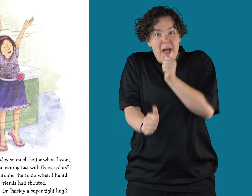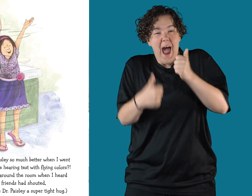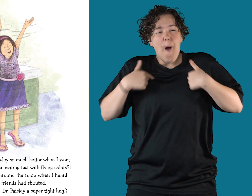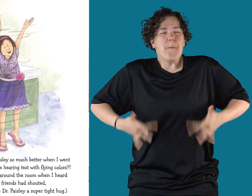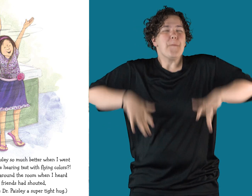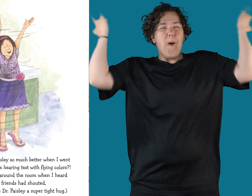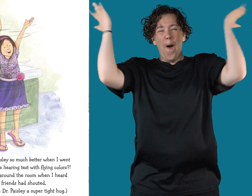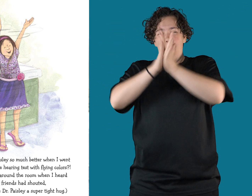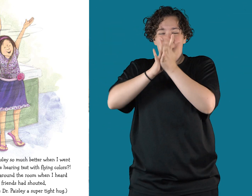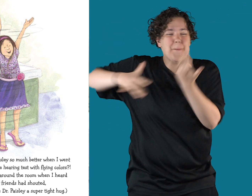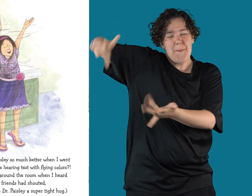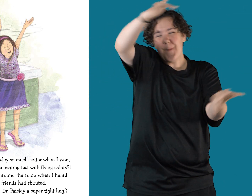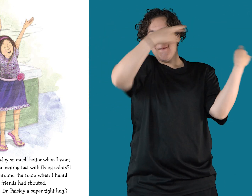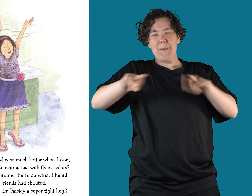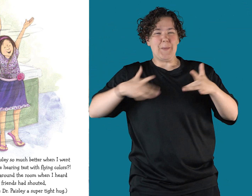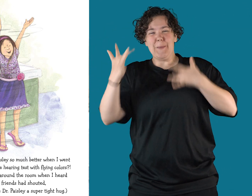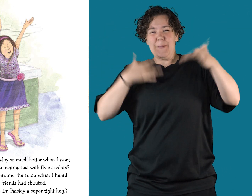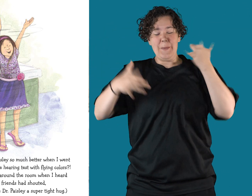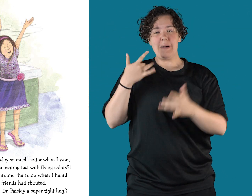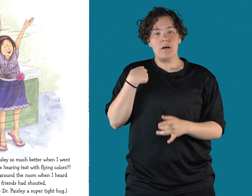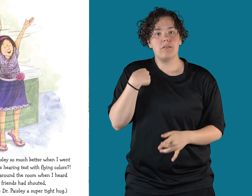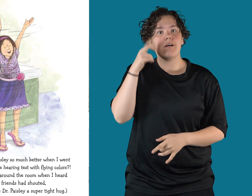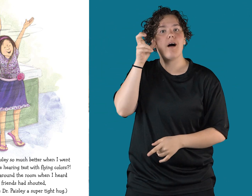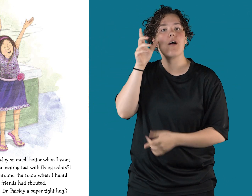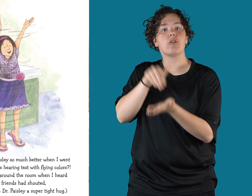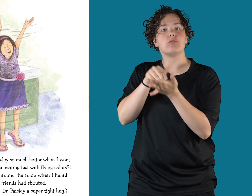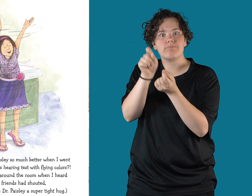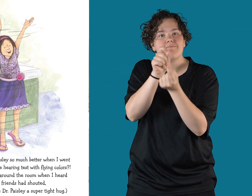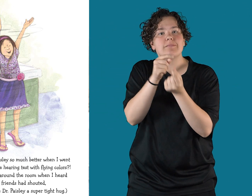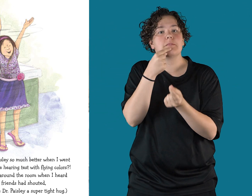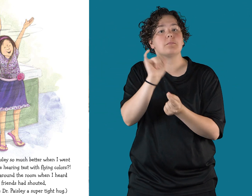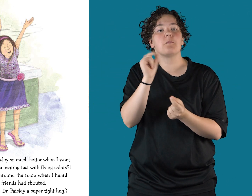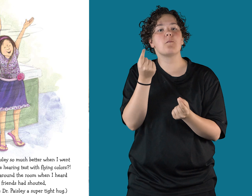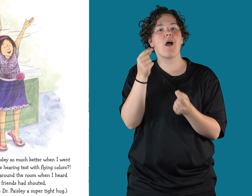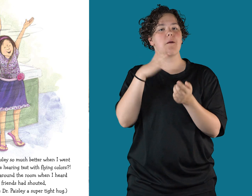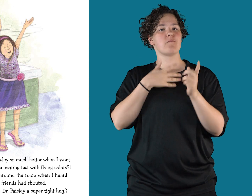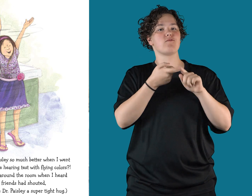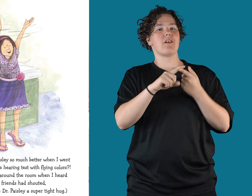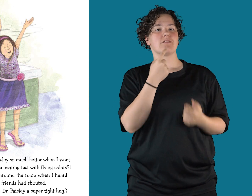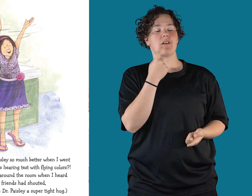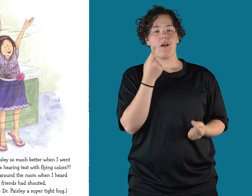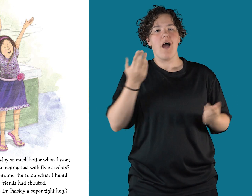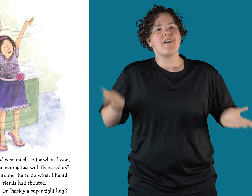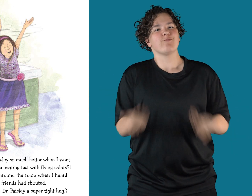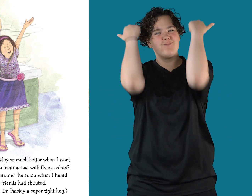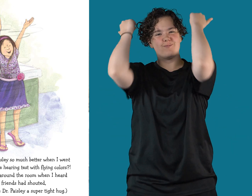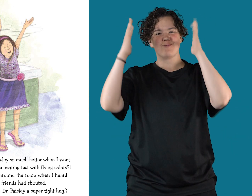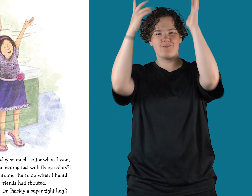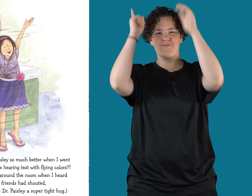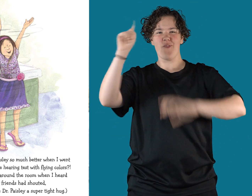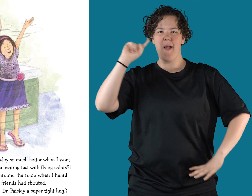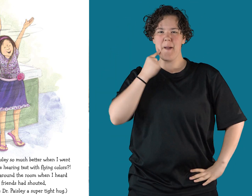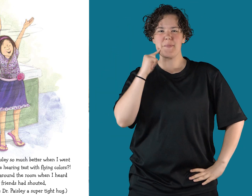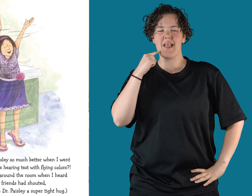I clapped my hands and twirled around the room when I heard Dr. Paisley say the same words all my friends had shouted. Let's hear it